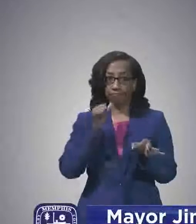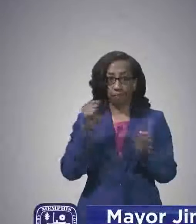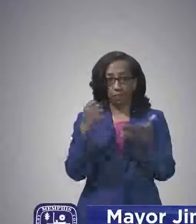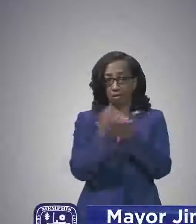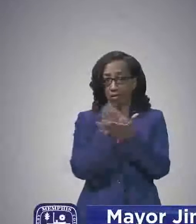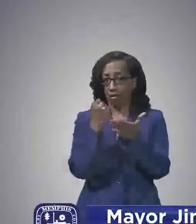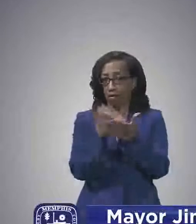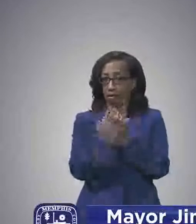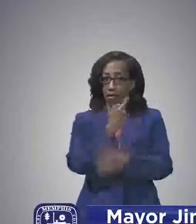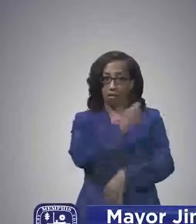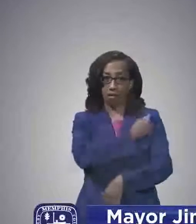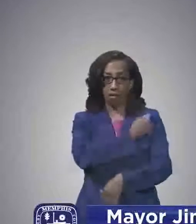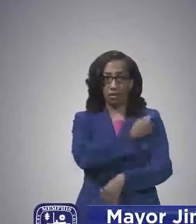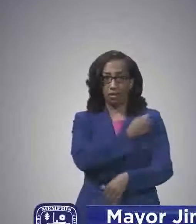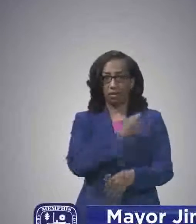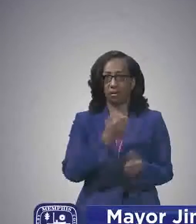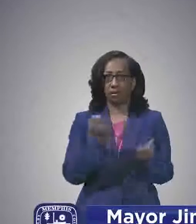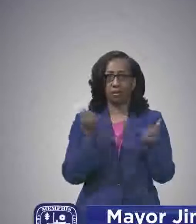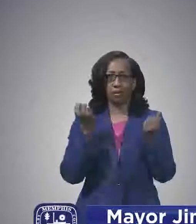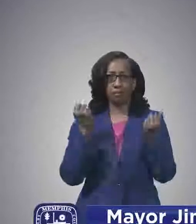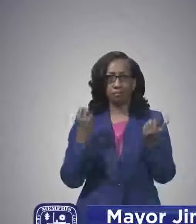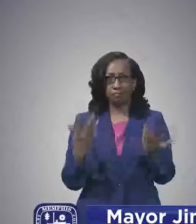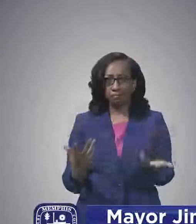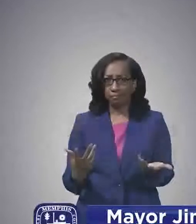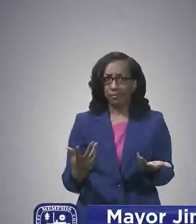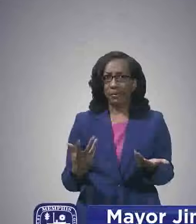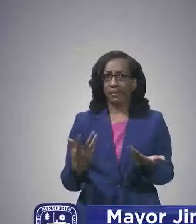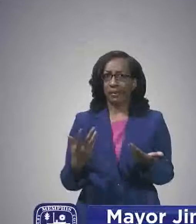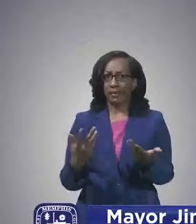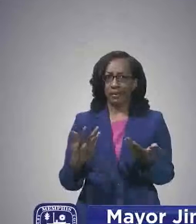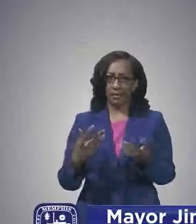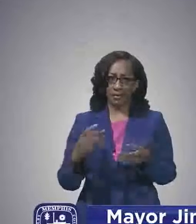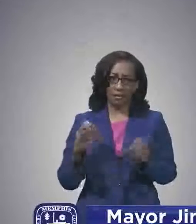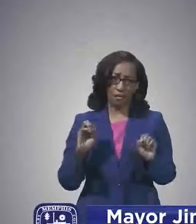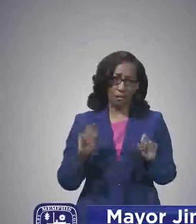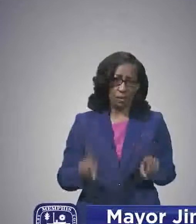ample opportunity to get vaccinated. I want to make 2 points. First,